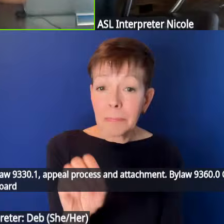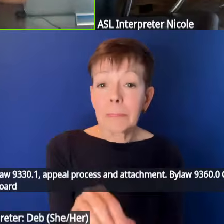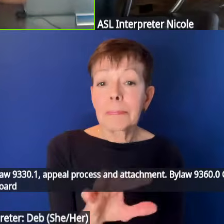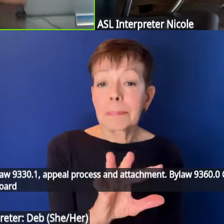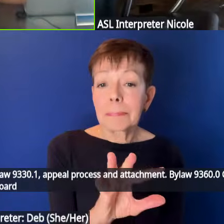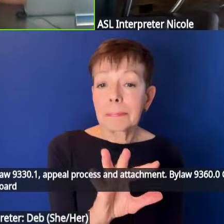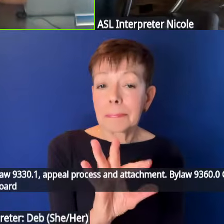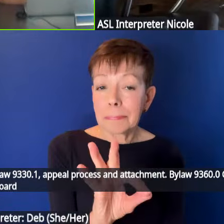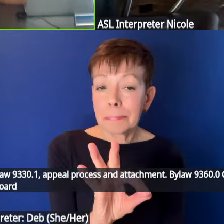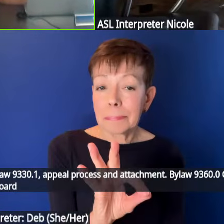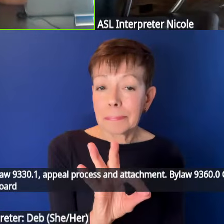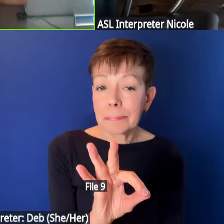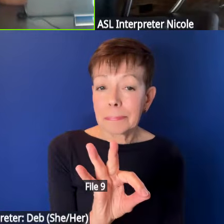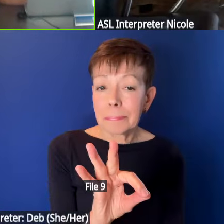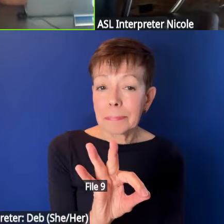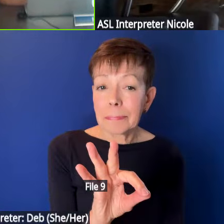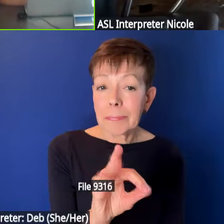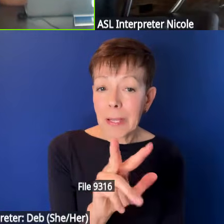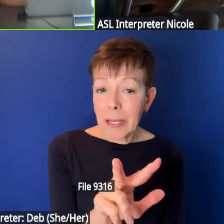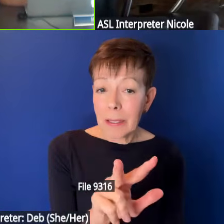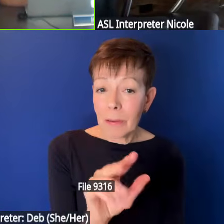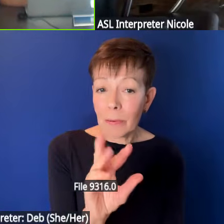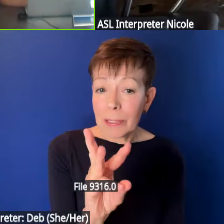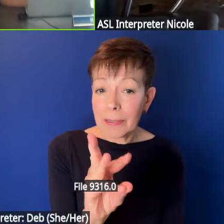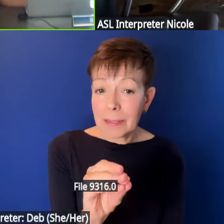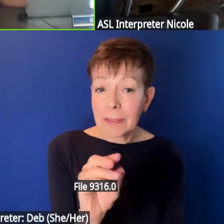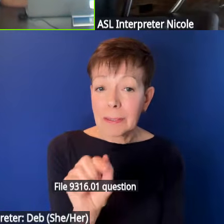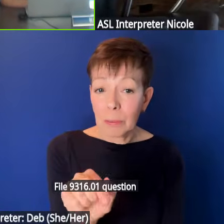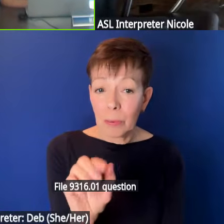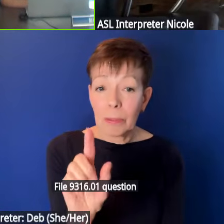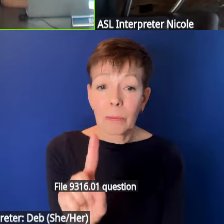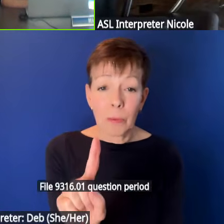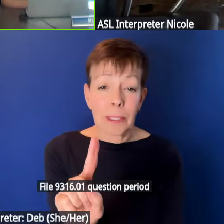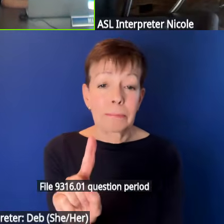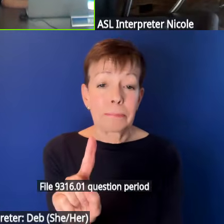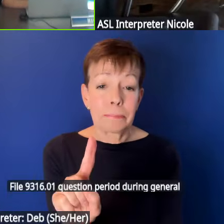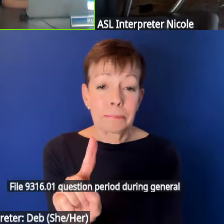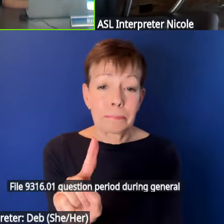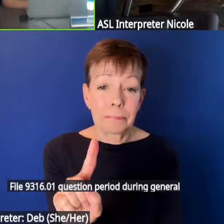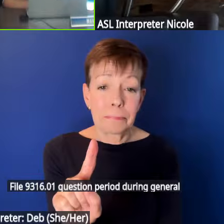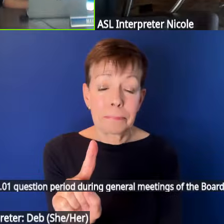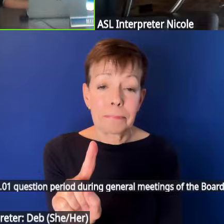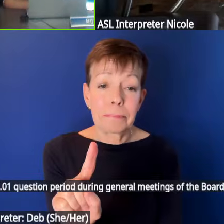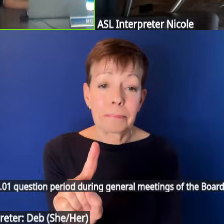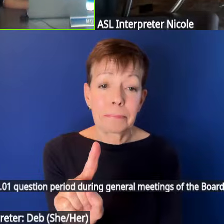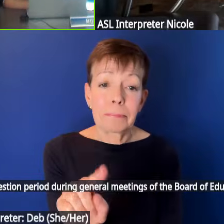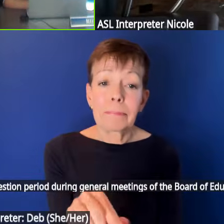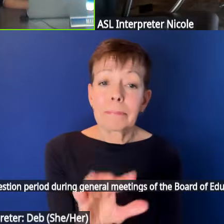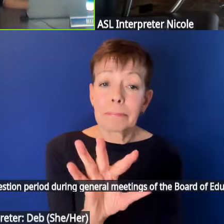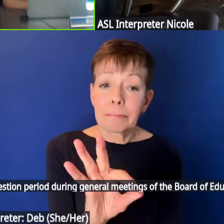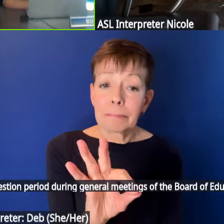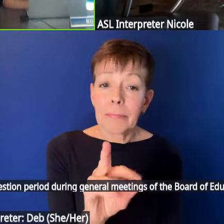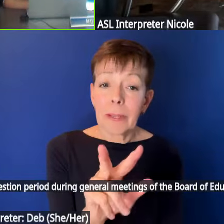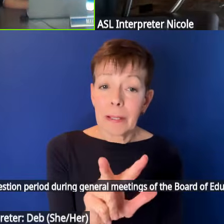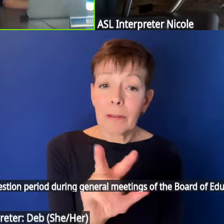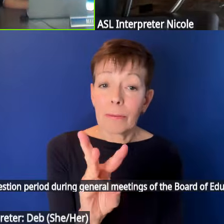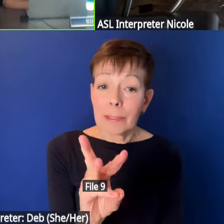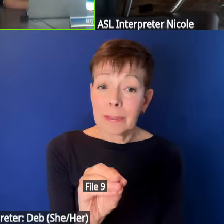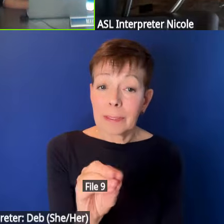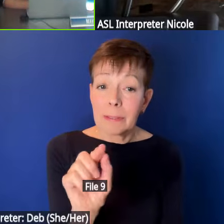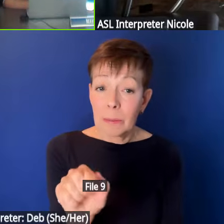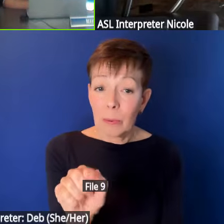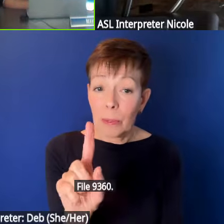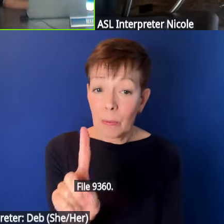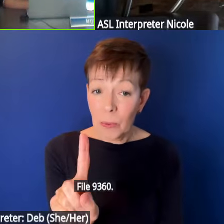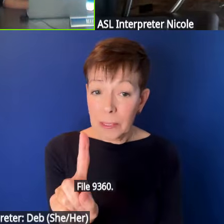bylaw 9360.01 question period during general meetings of the Board of Education, bylaw 9360.1